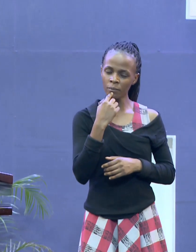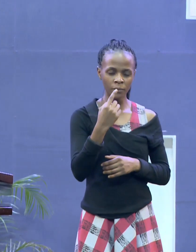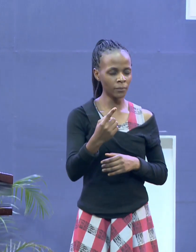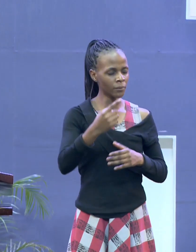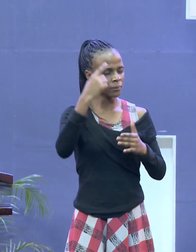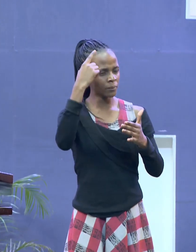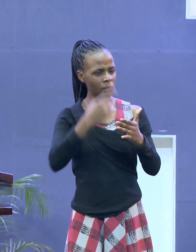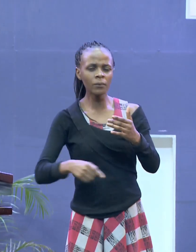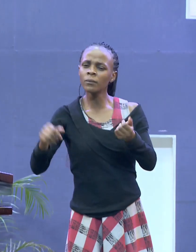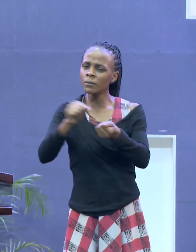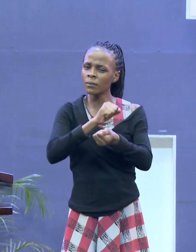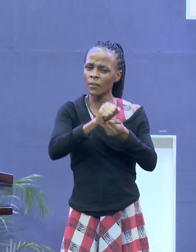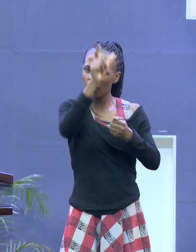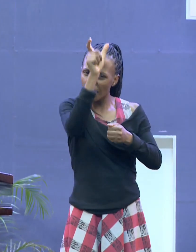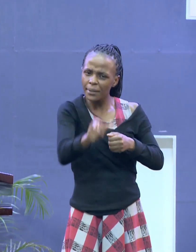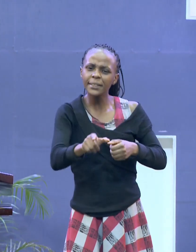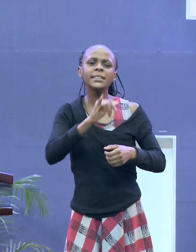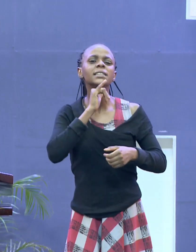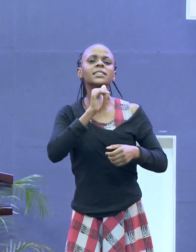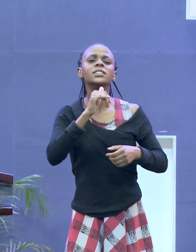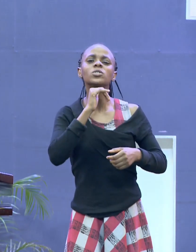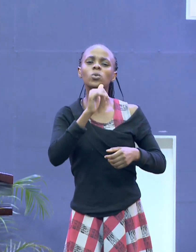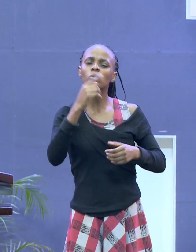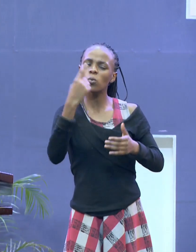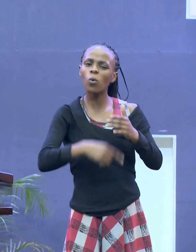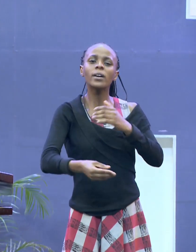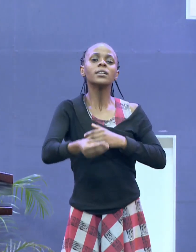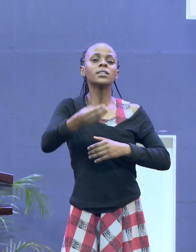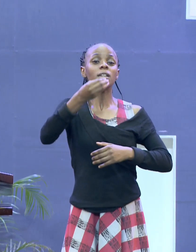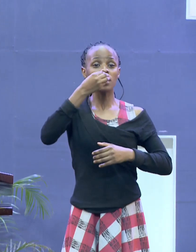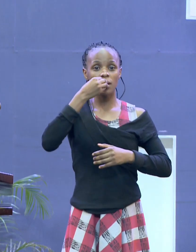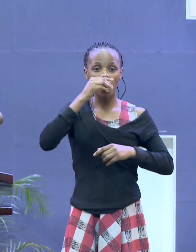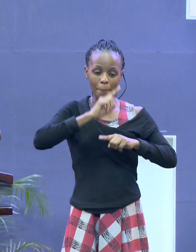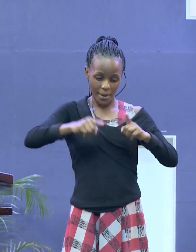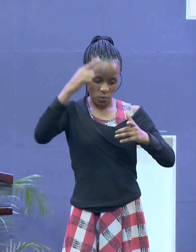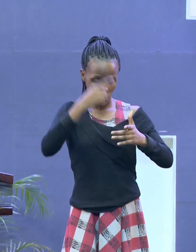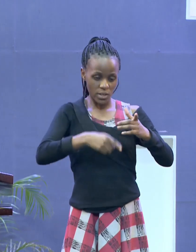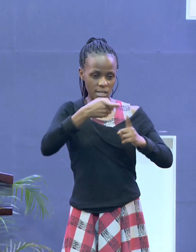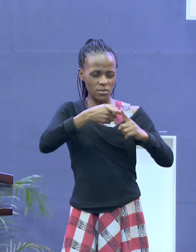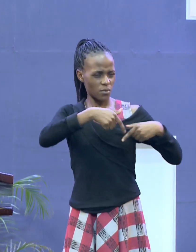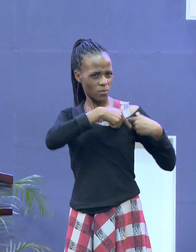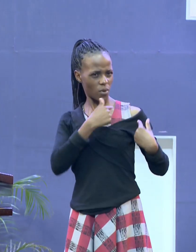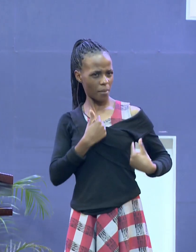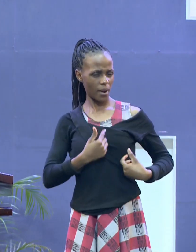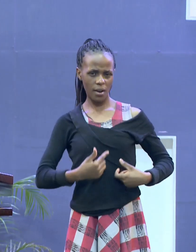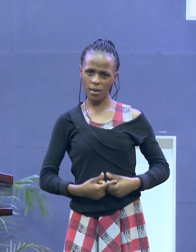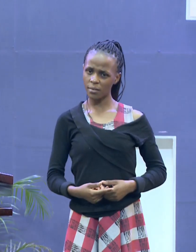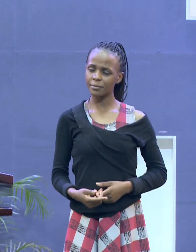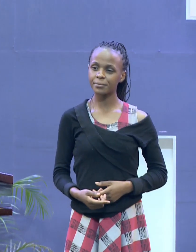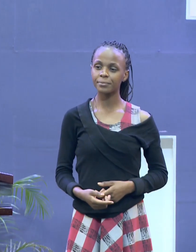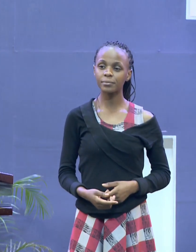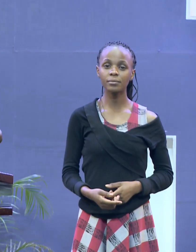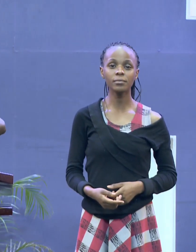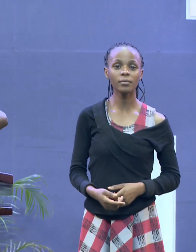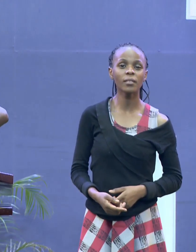si kye kimuyingira. That what defiles man is not what comes within. Naye ki ekiva munda mu ye. But what goes out of